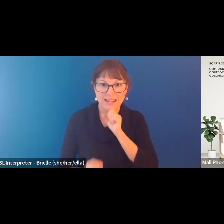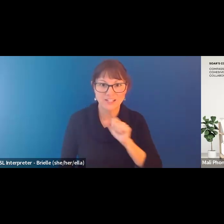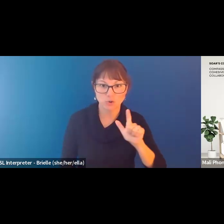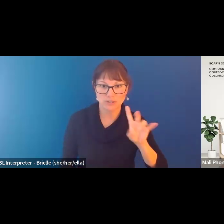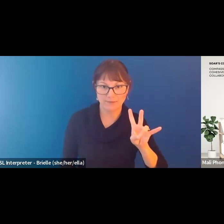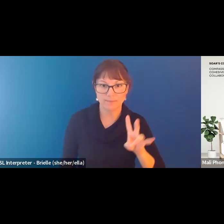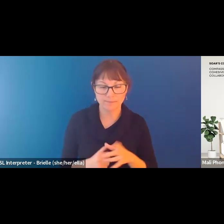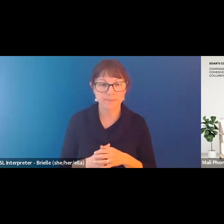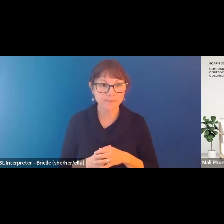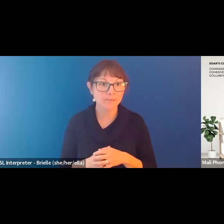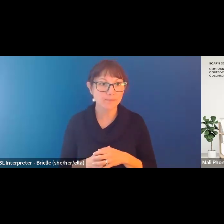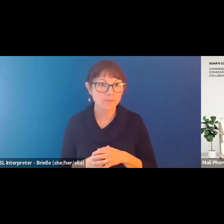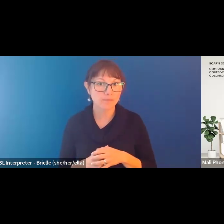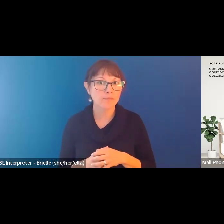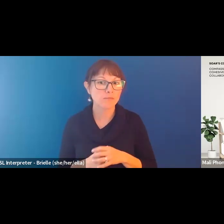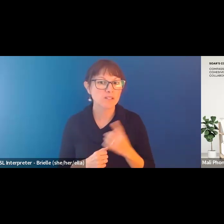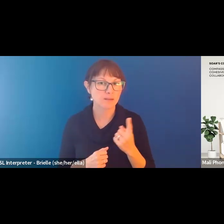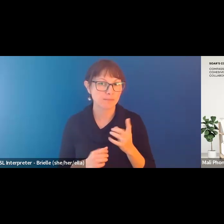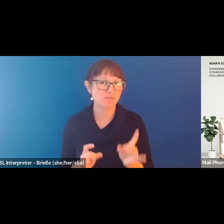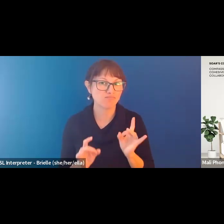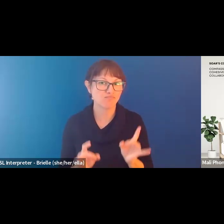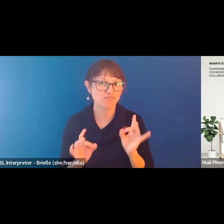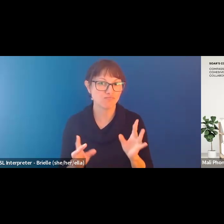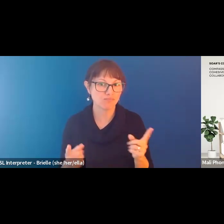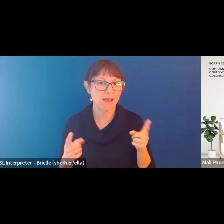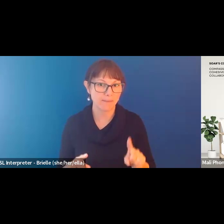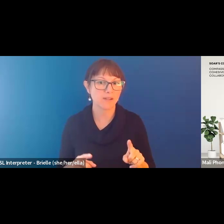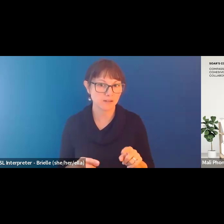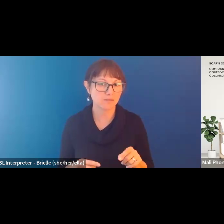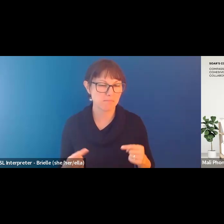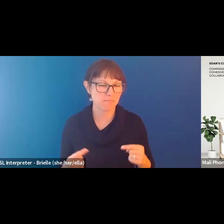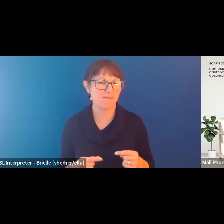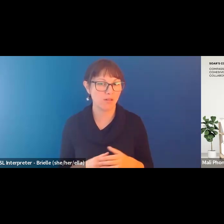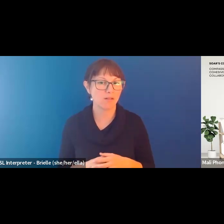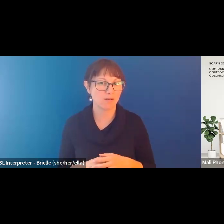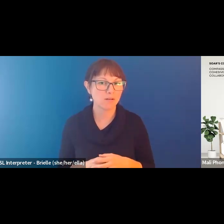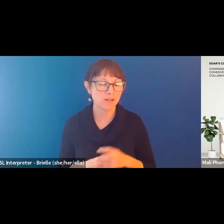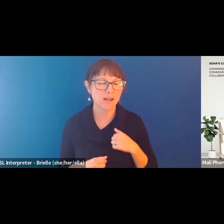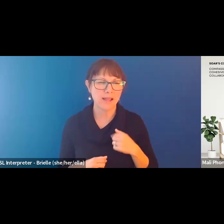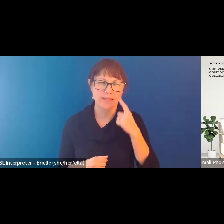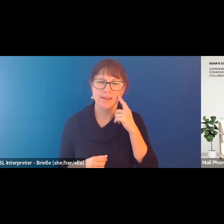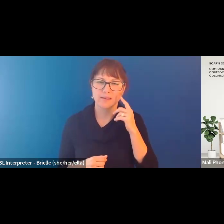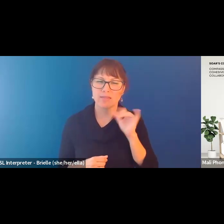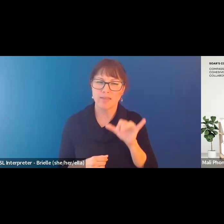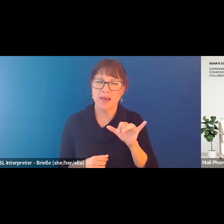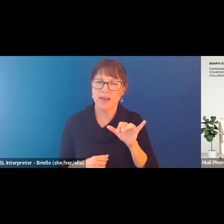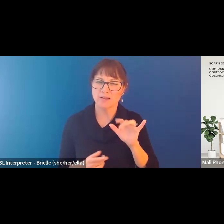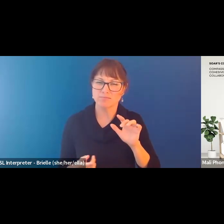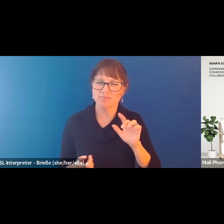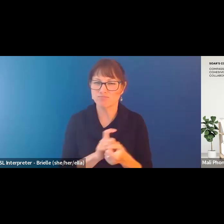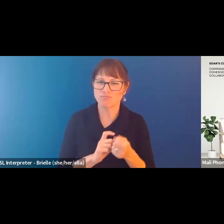years old. A painful tragedy took place and really became, I believe, the turning point in my